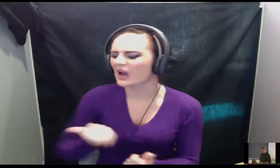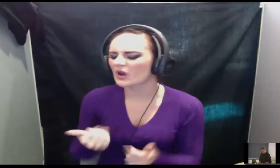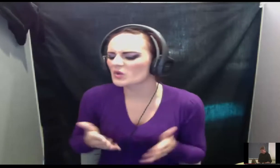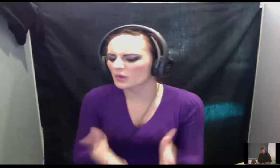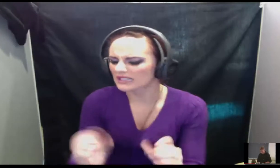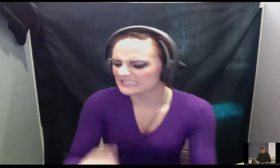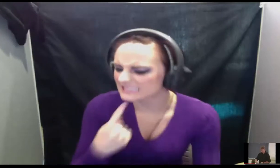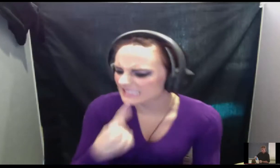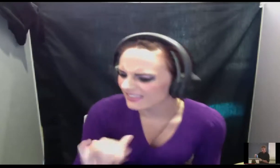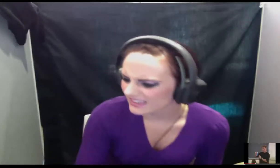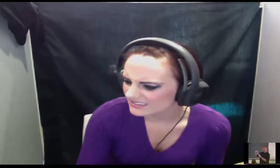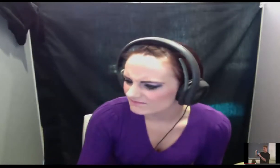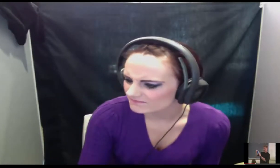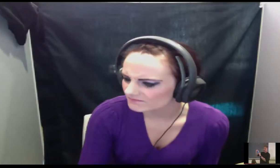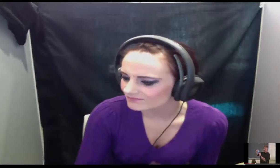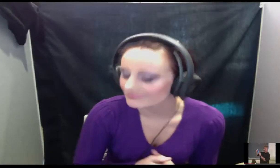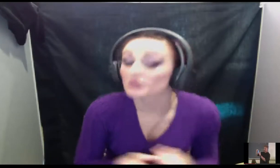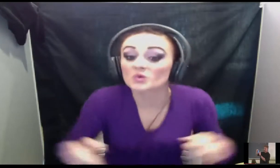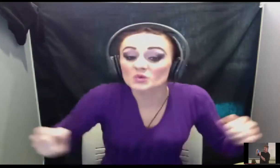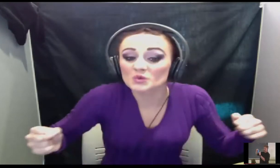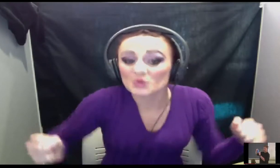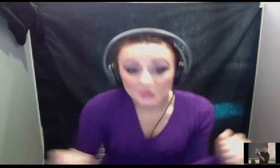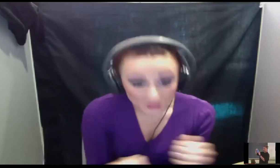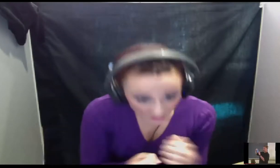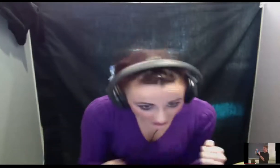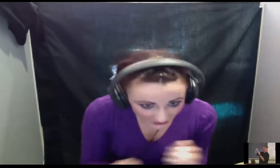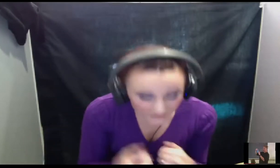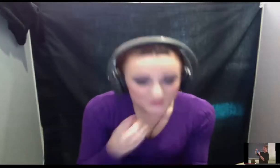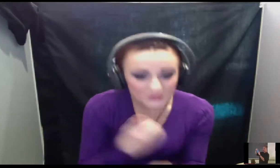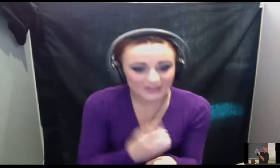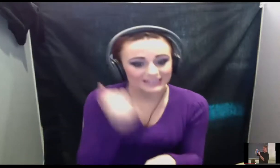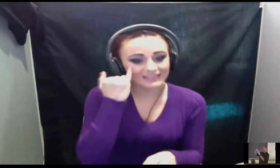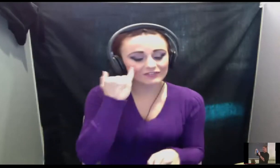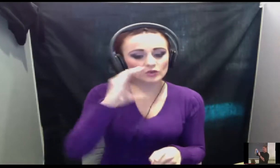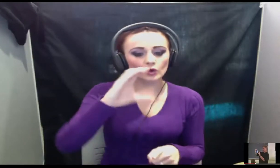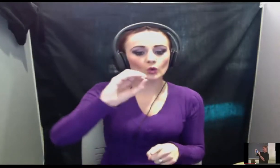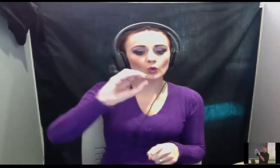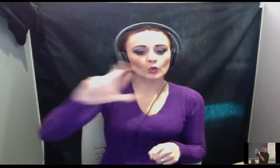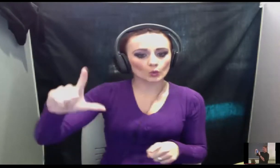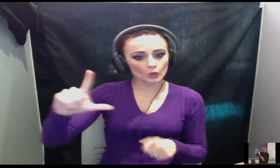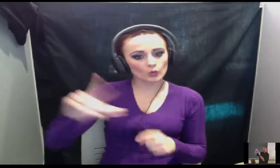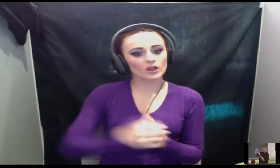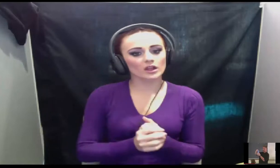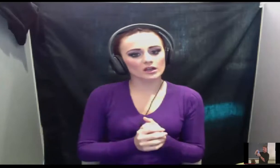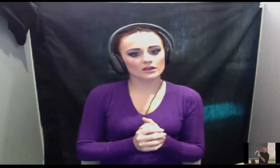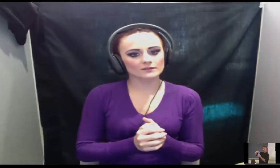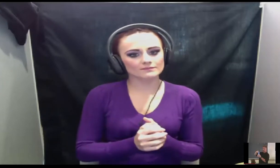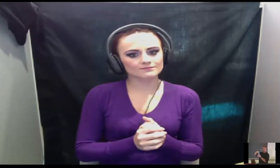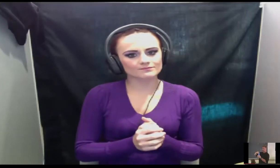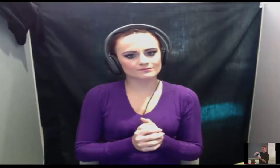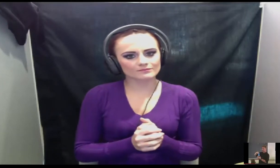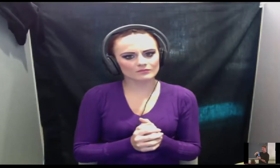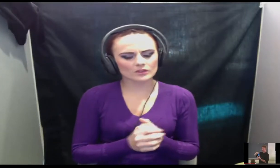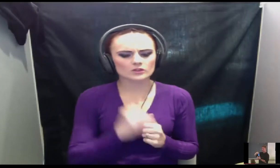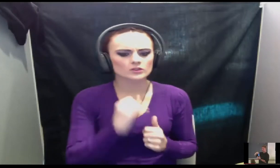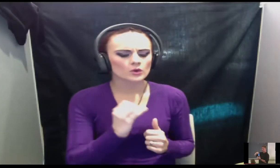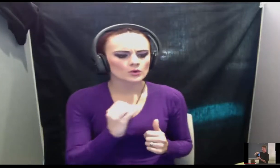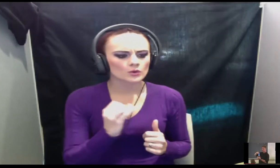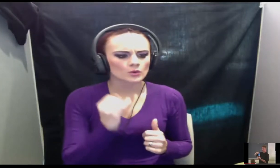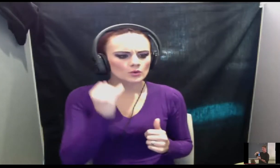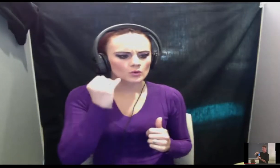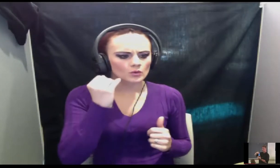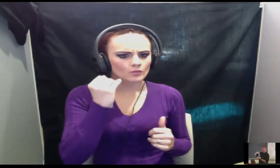solid. Why do you think that the water vapor in the air is collecting on the outside of this Pepsi can?